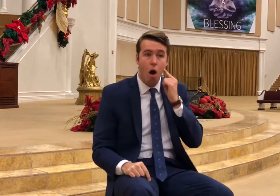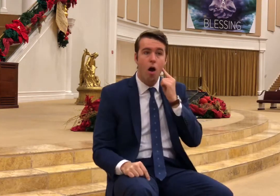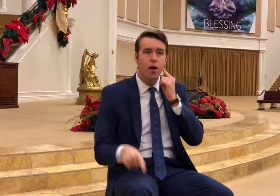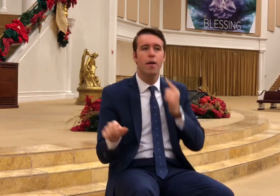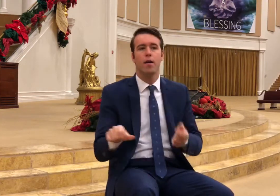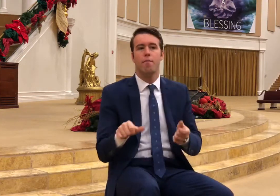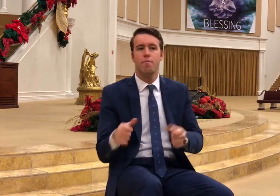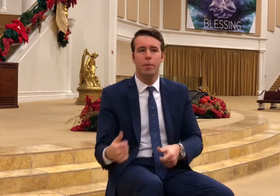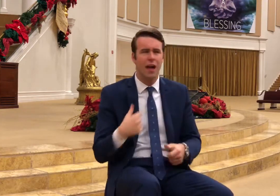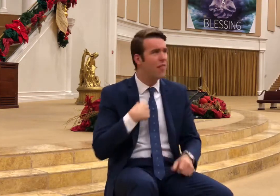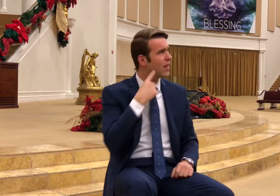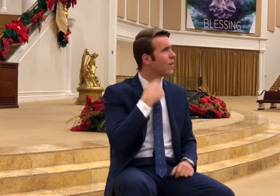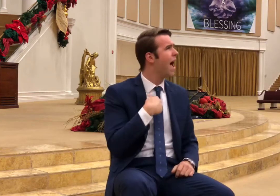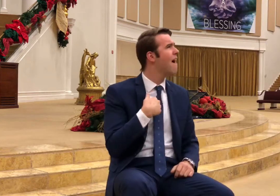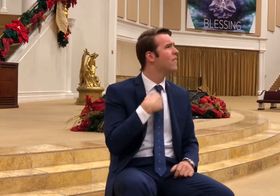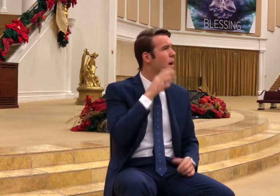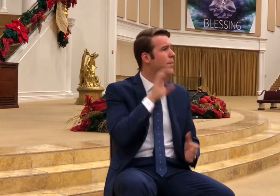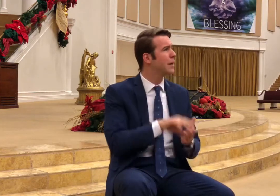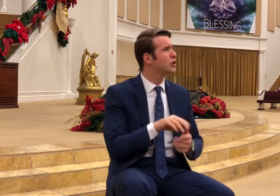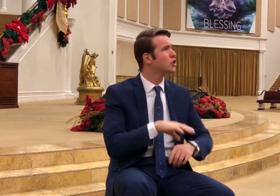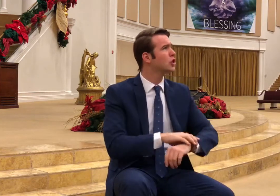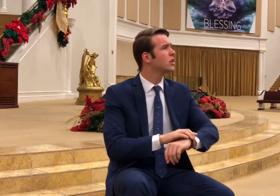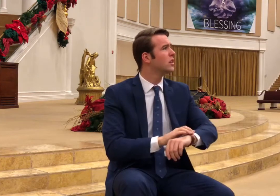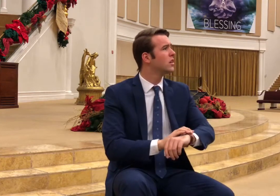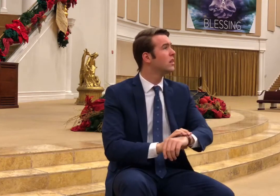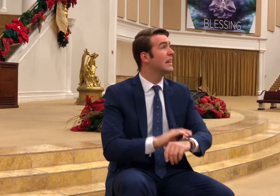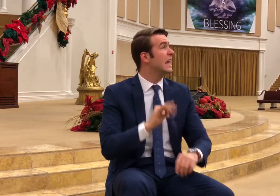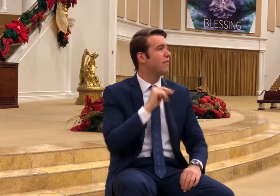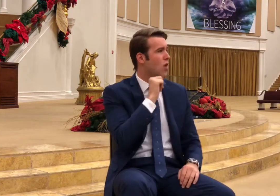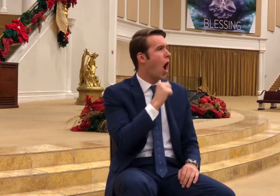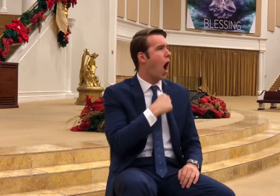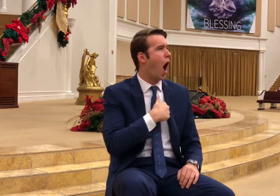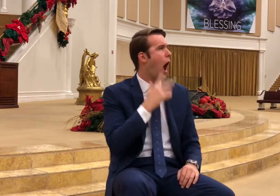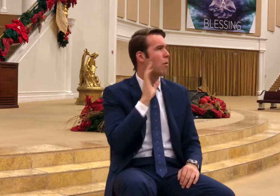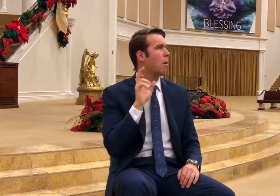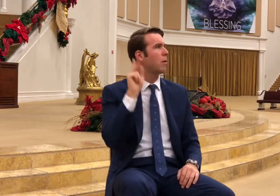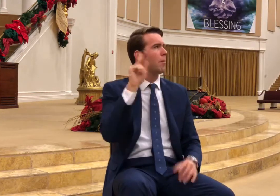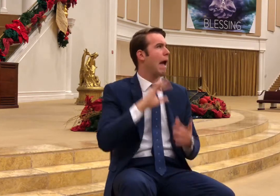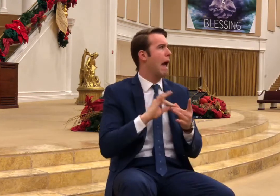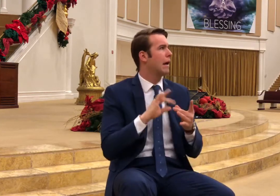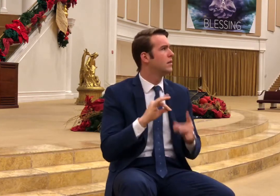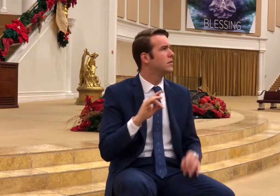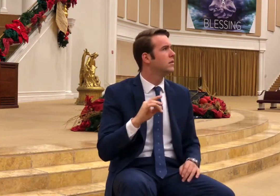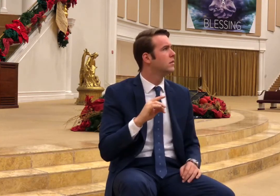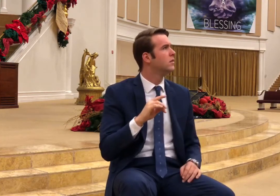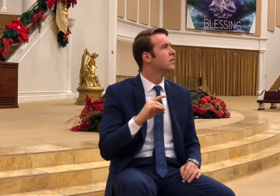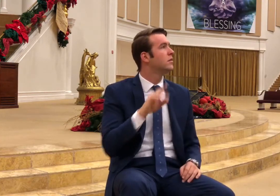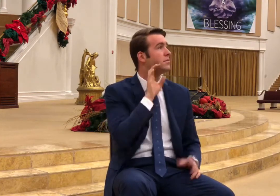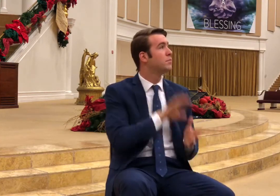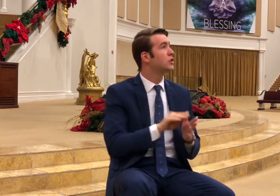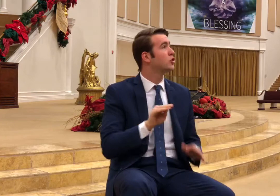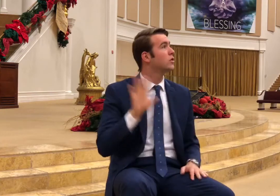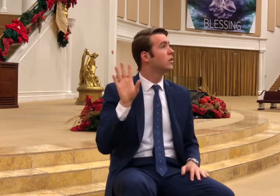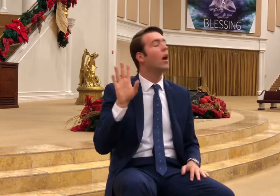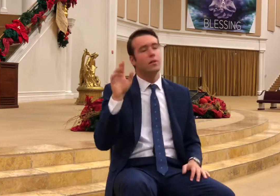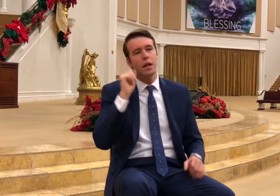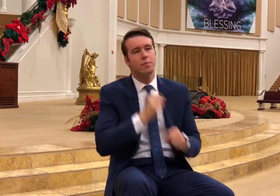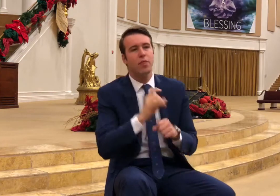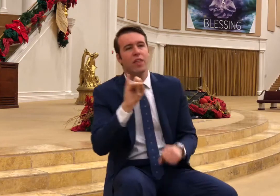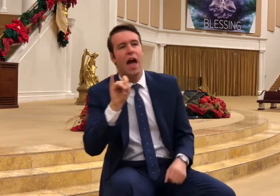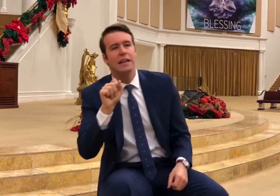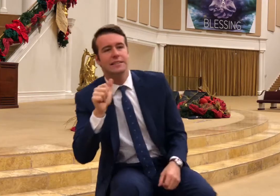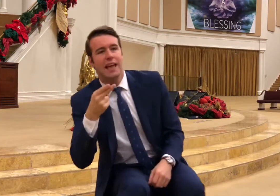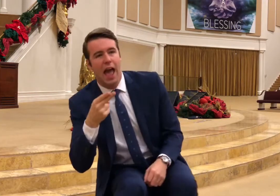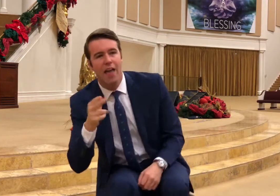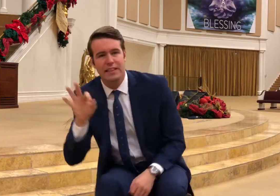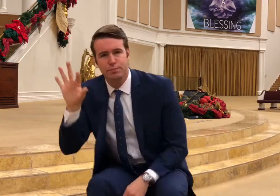baptized. I think we've got, do we have a picture of him? If not, I can come back to it. Just put up whatever's up there and I'll go off of that. There's Brother Isaiah.